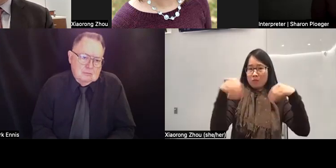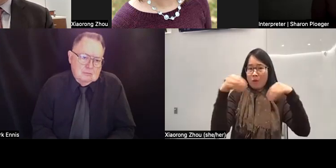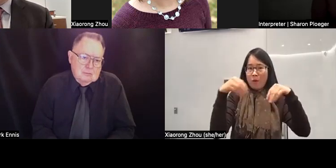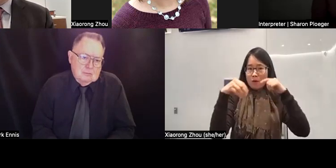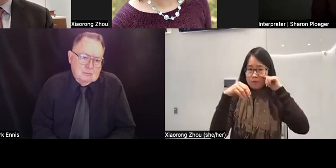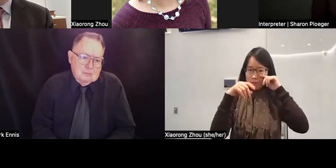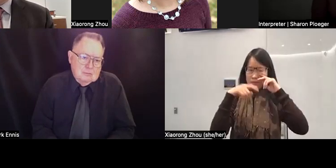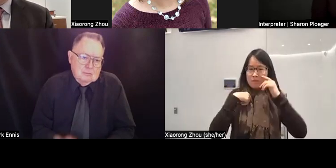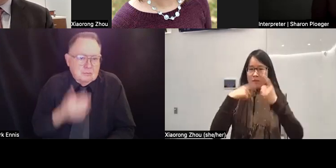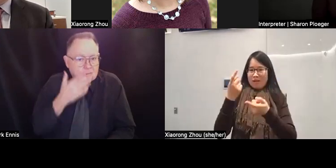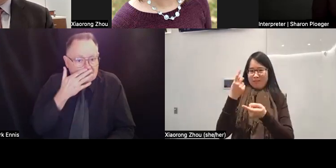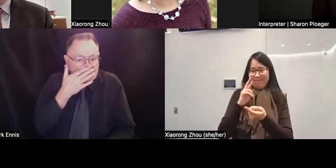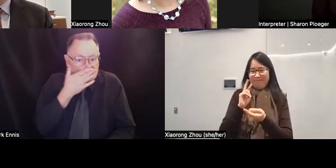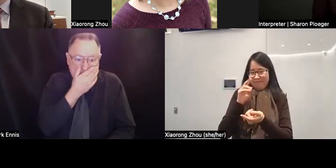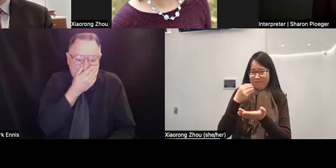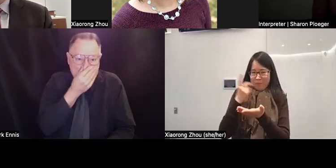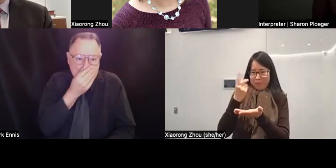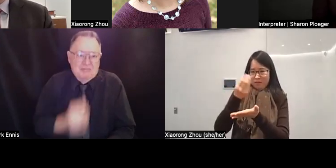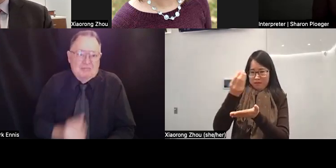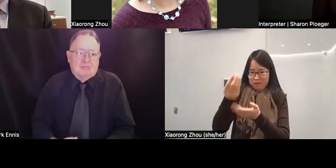My example, if you go to the food store,